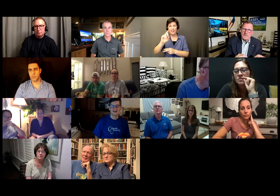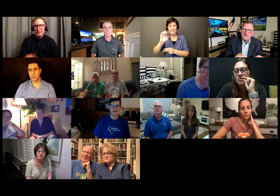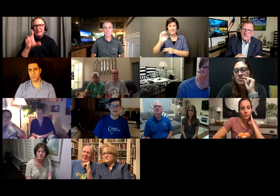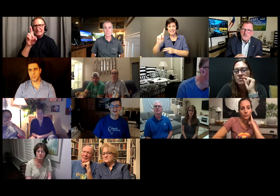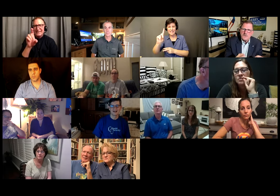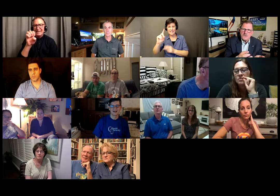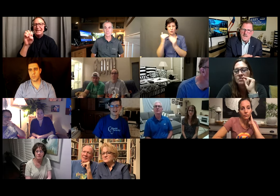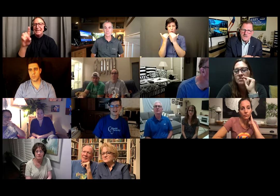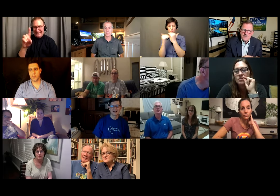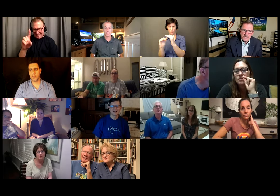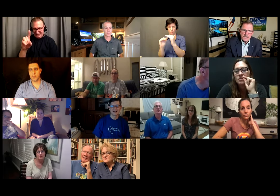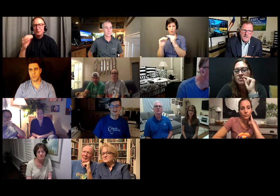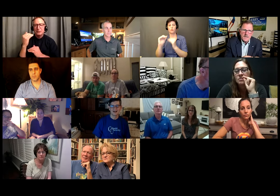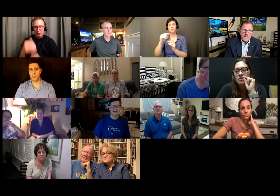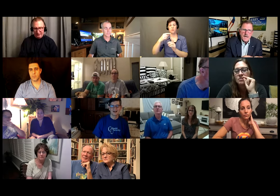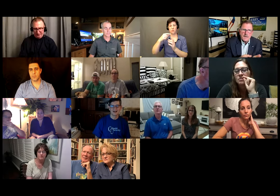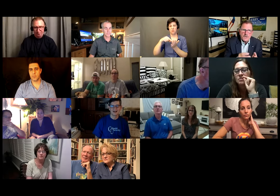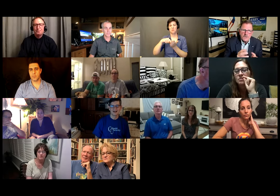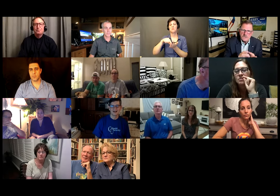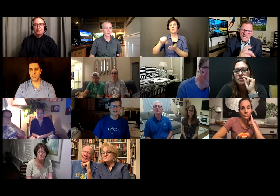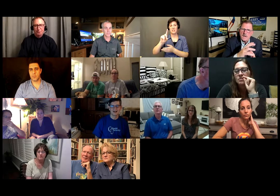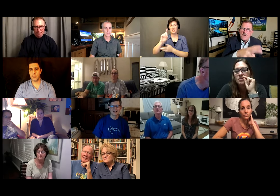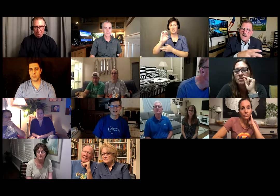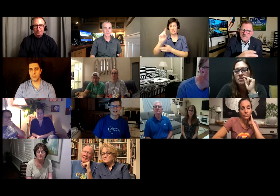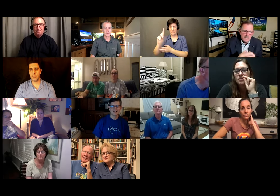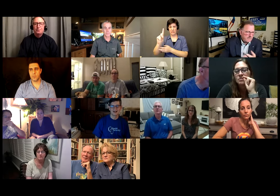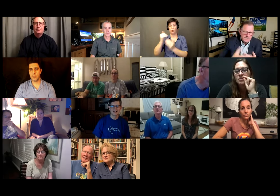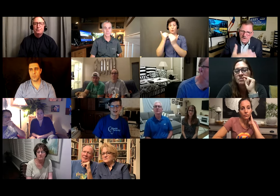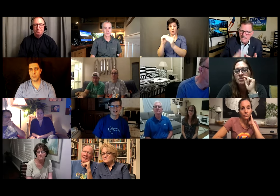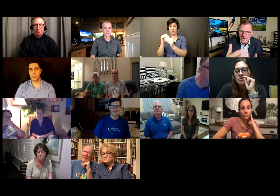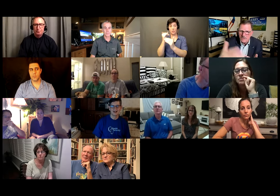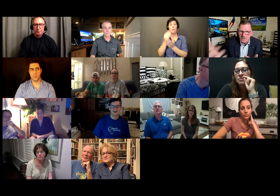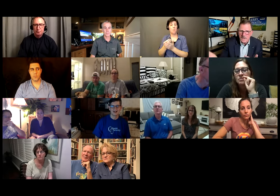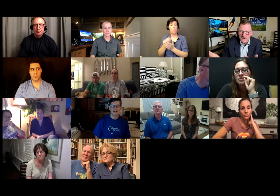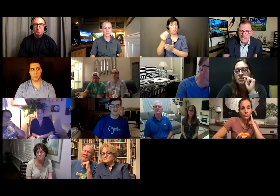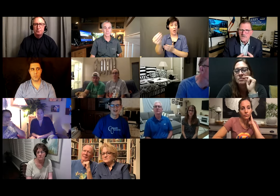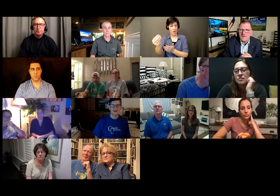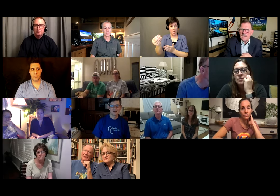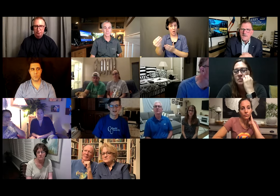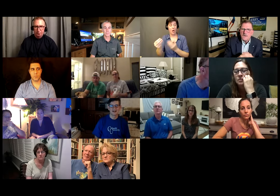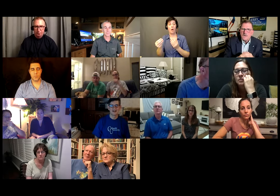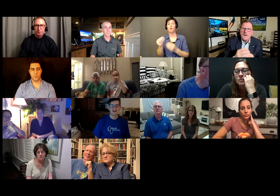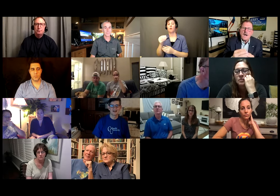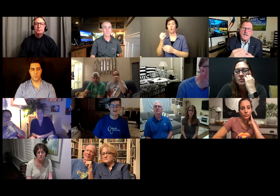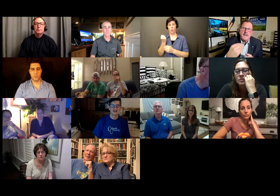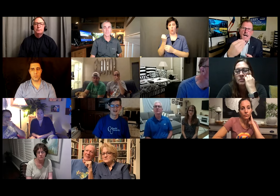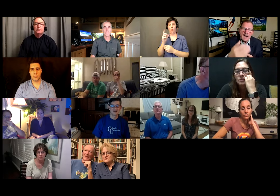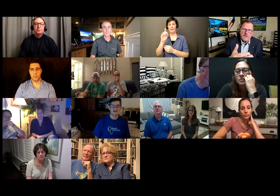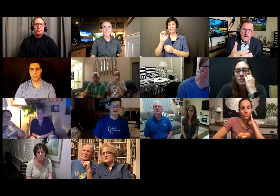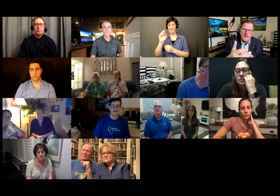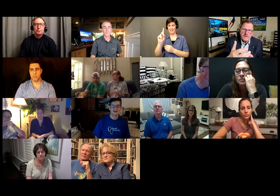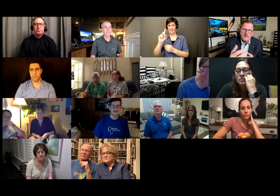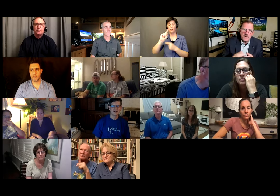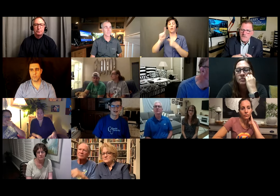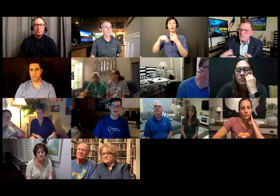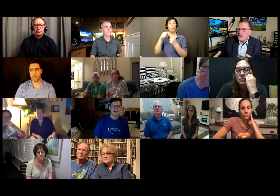the house, but your deed is restricted. And when you sell the house some 5, 10, 20, 30 years later, you're not getting the equity